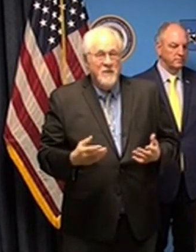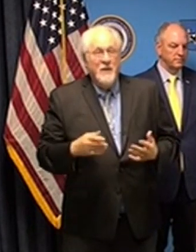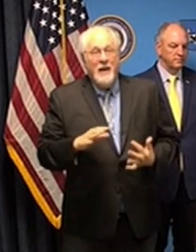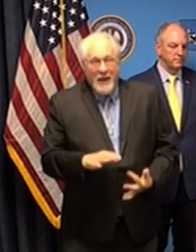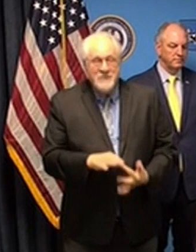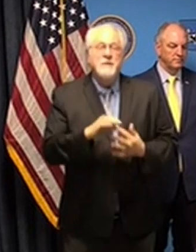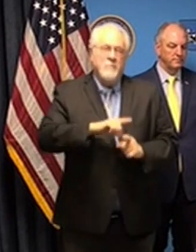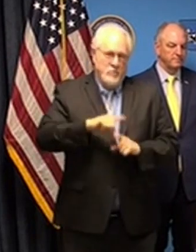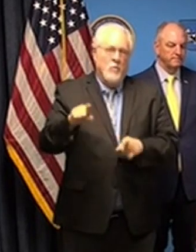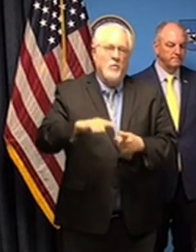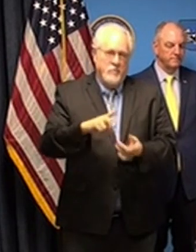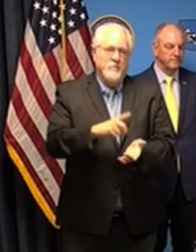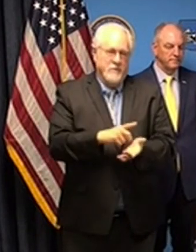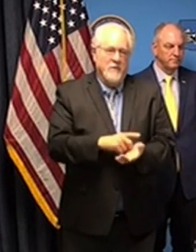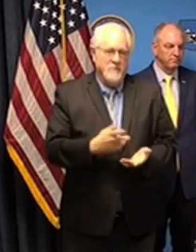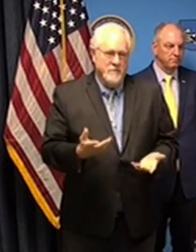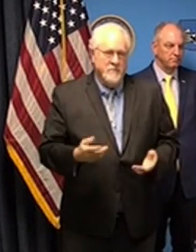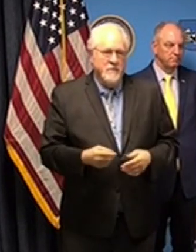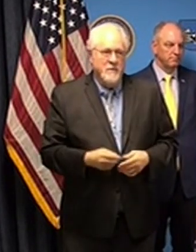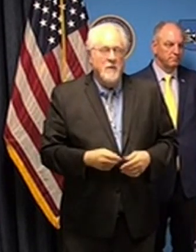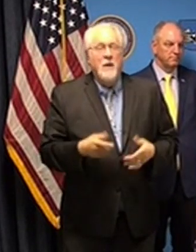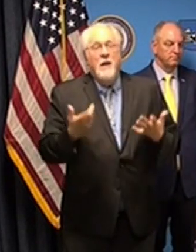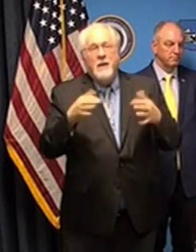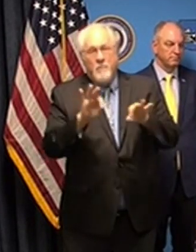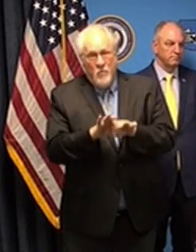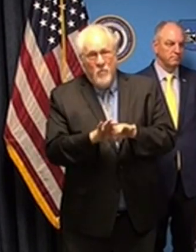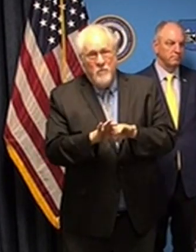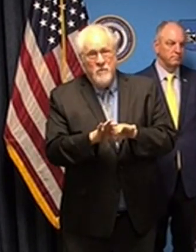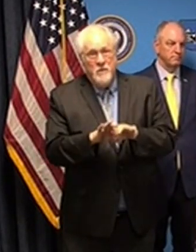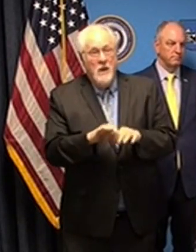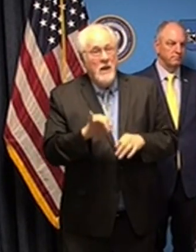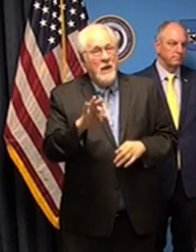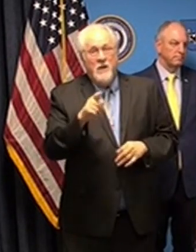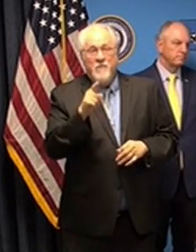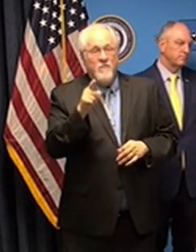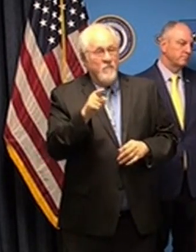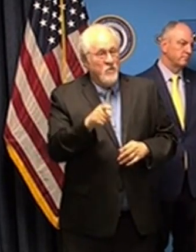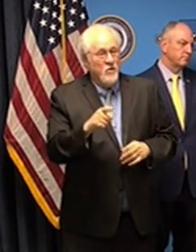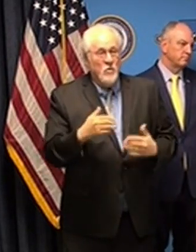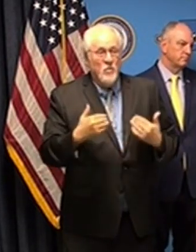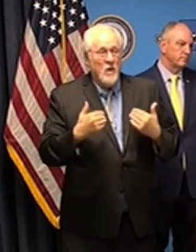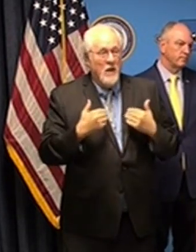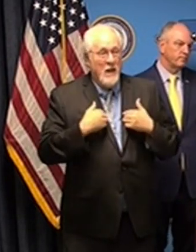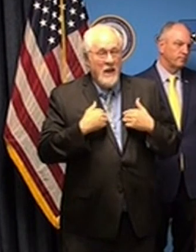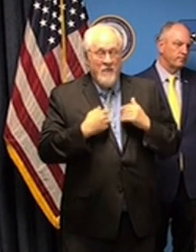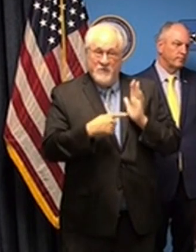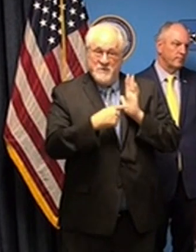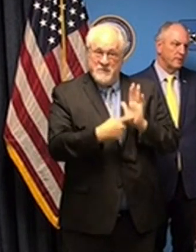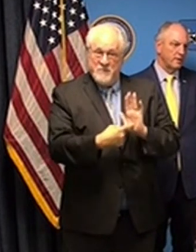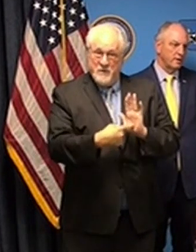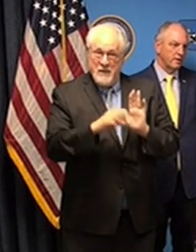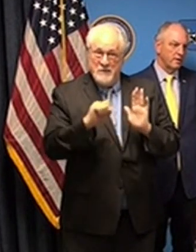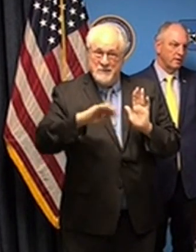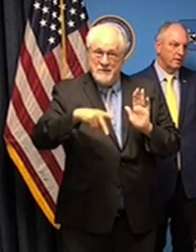except to get medical care. It's important. If you have